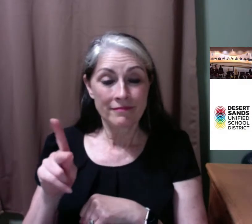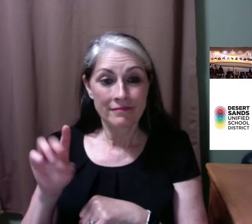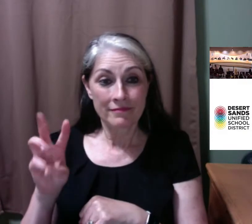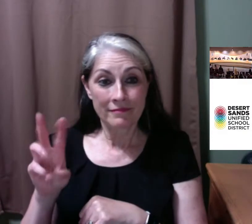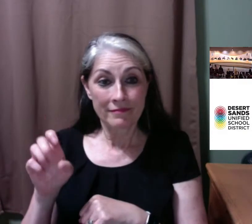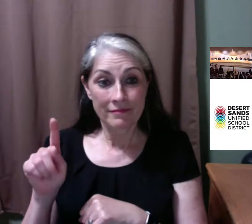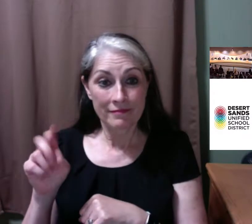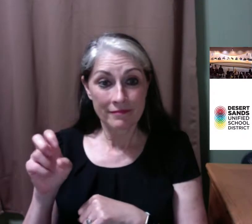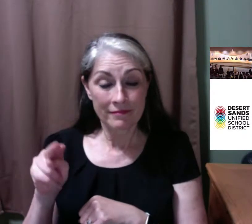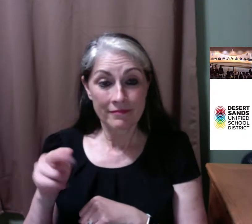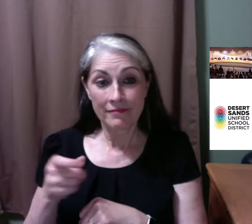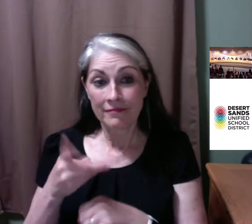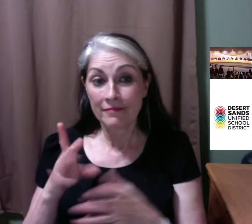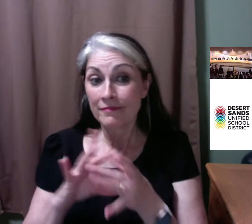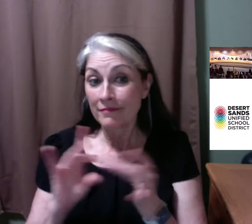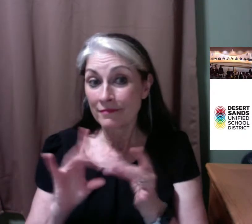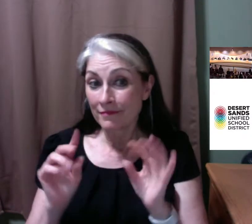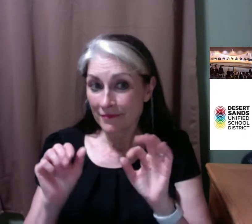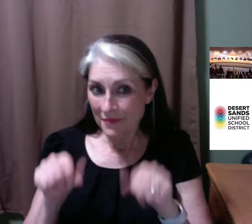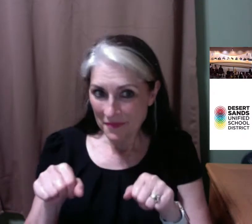few comments.